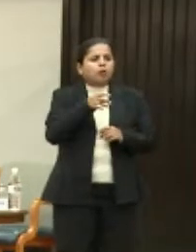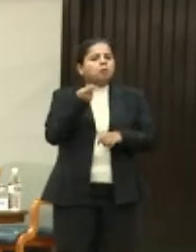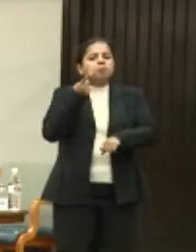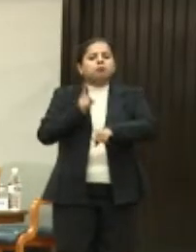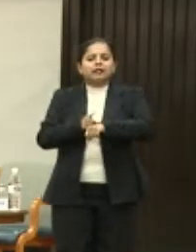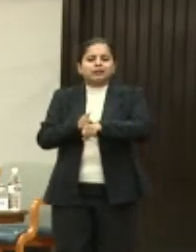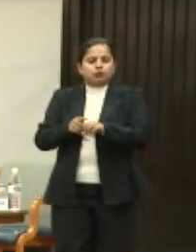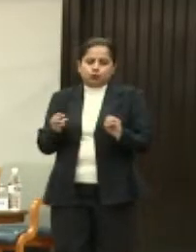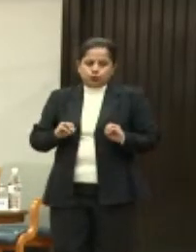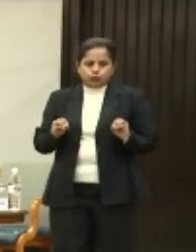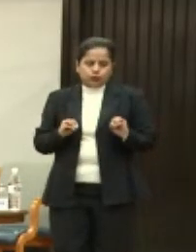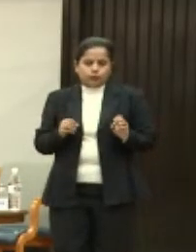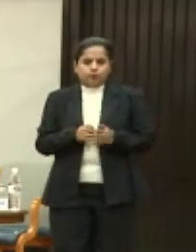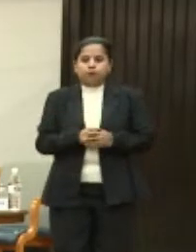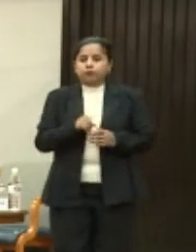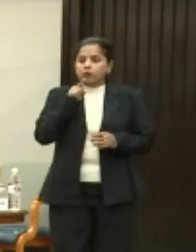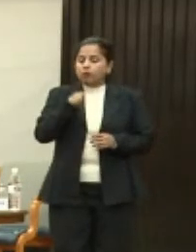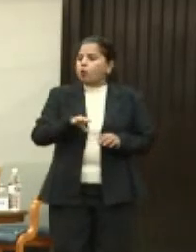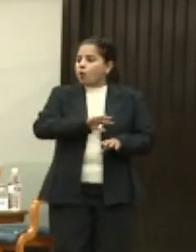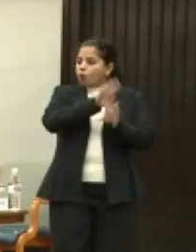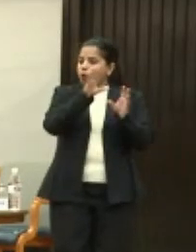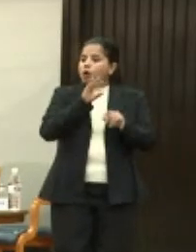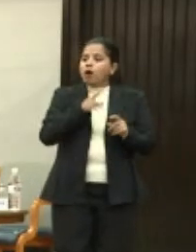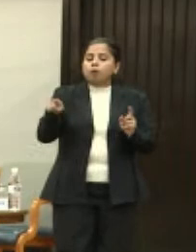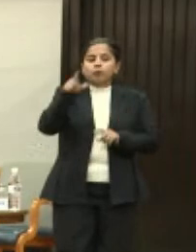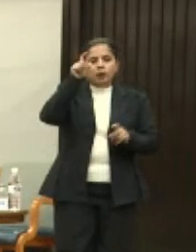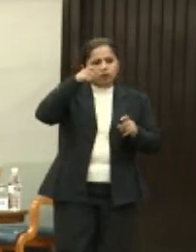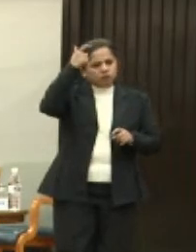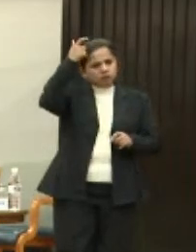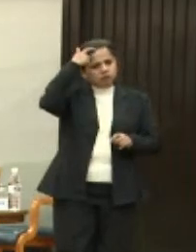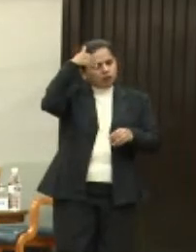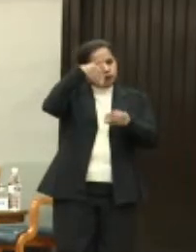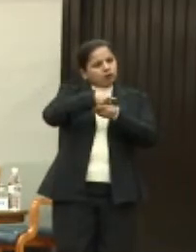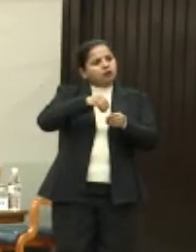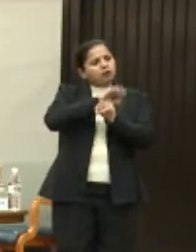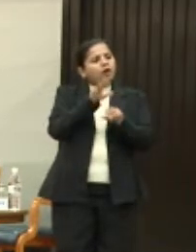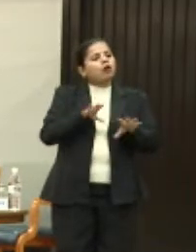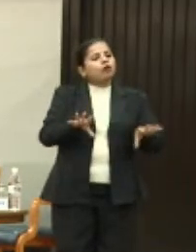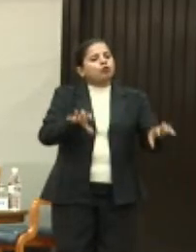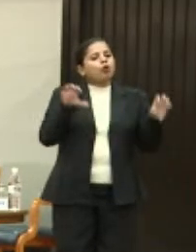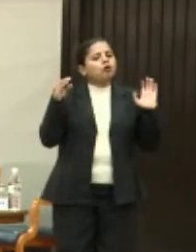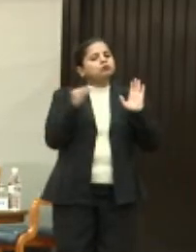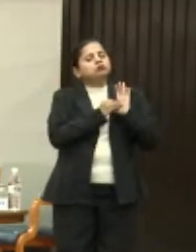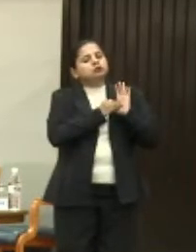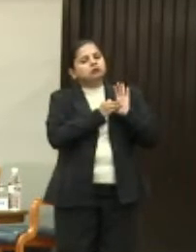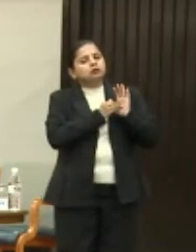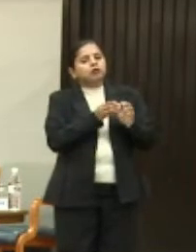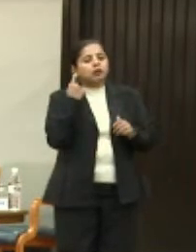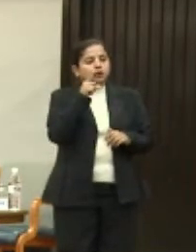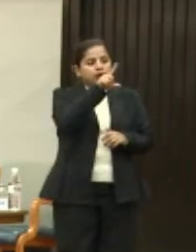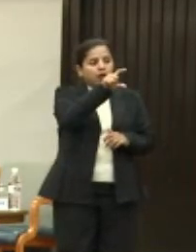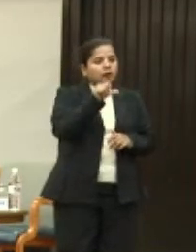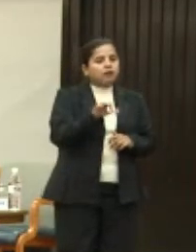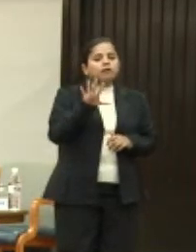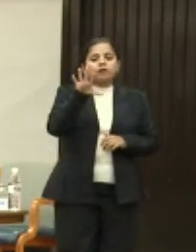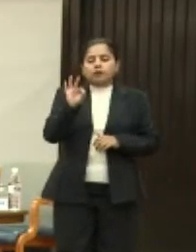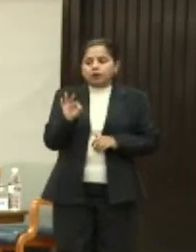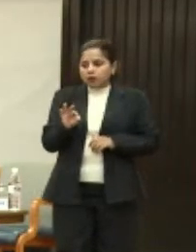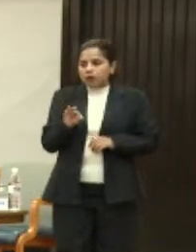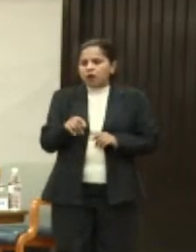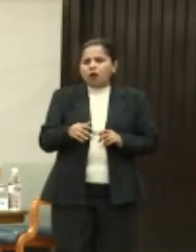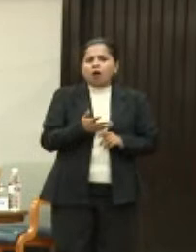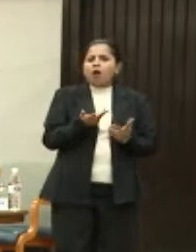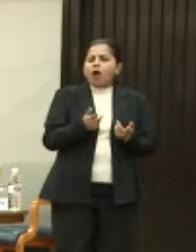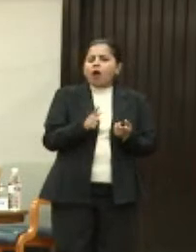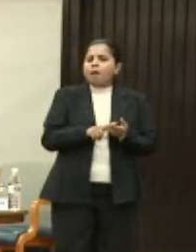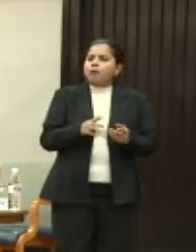punished. And there is also the mindset of the Constitution of 1950, the bedrock of everything